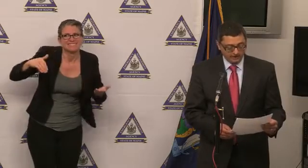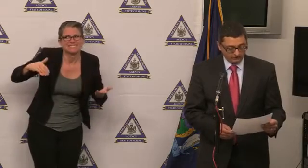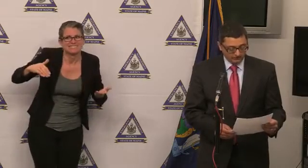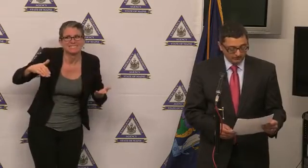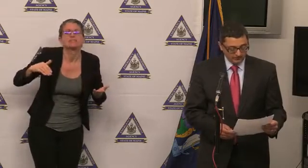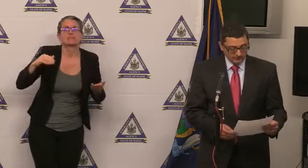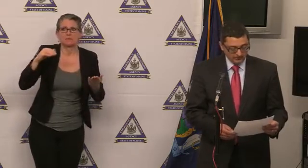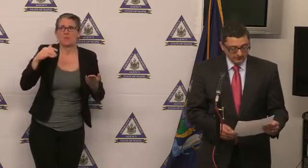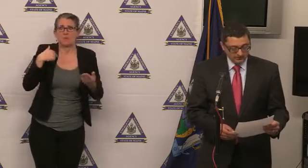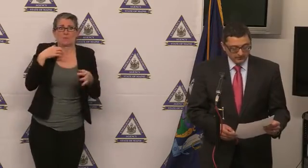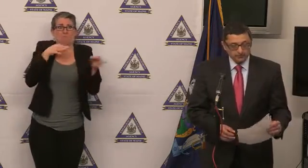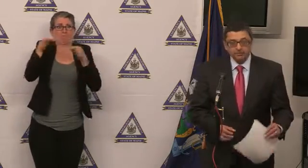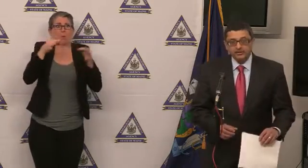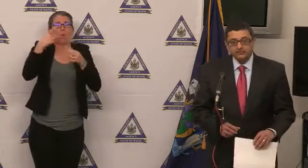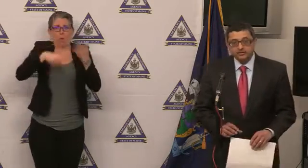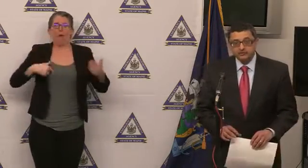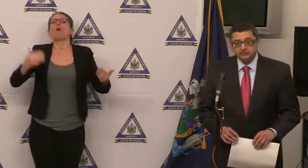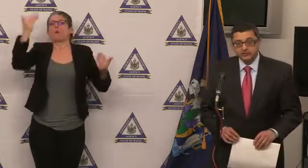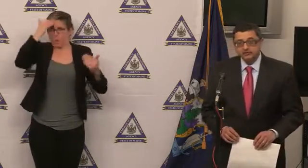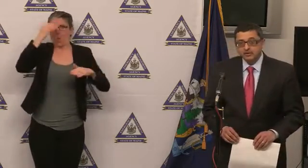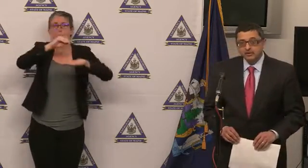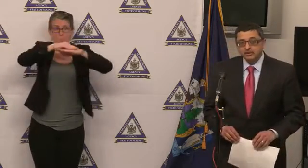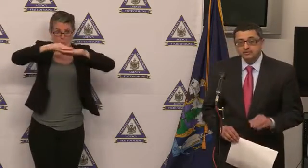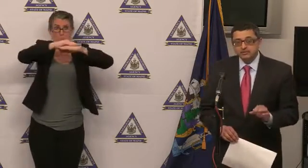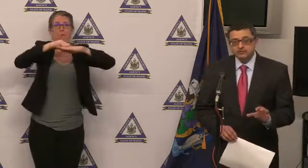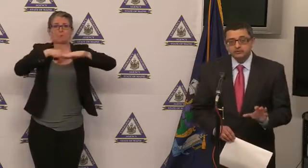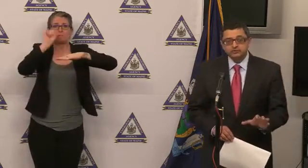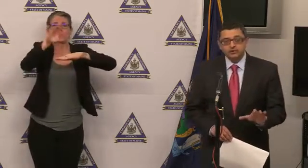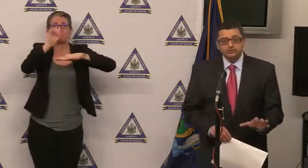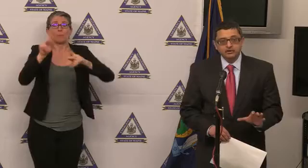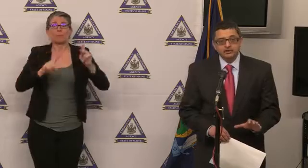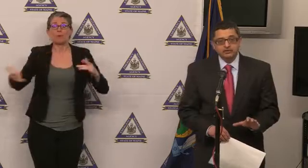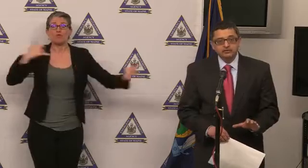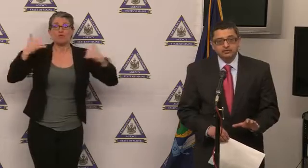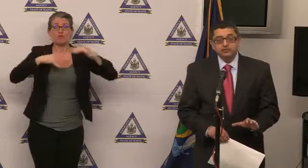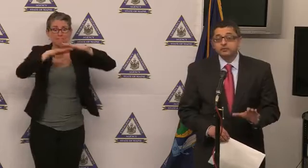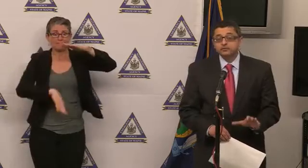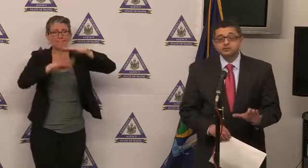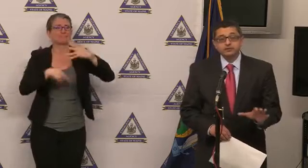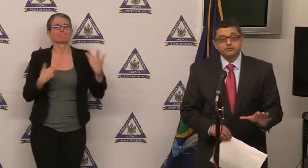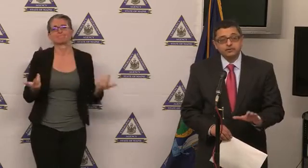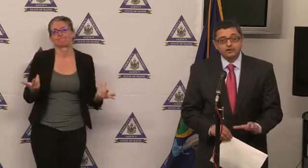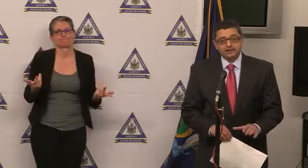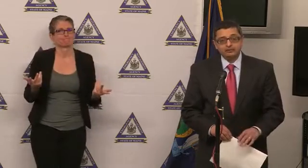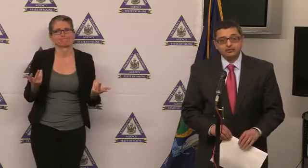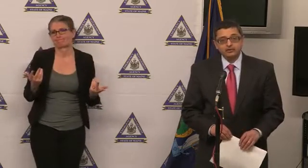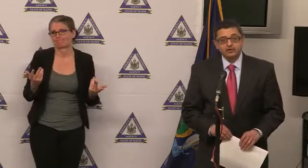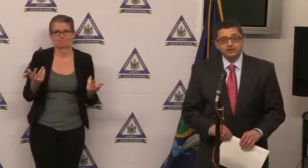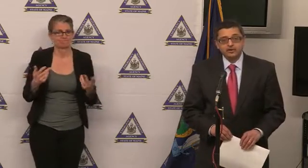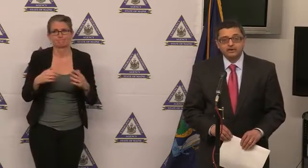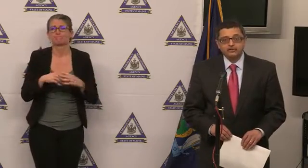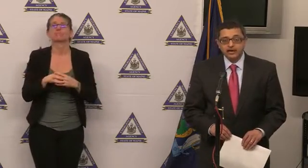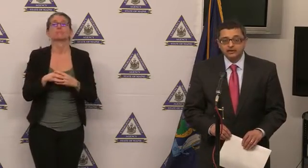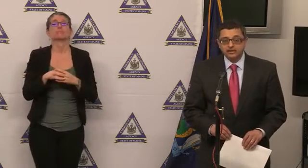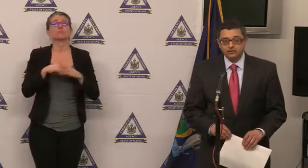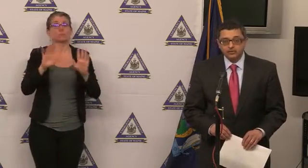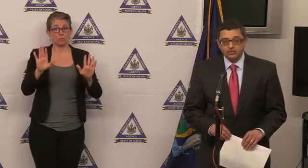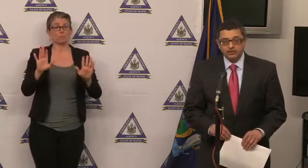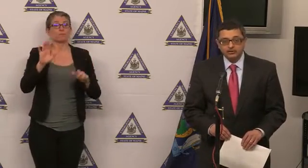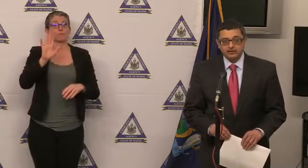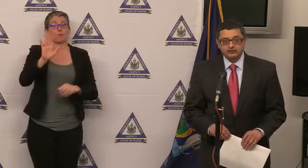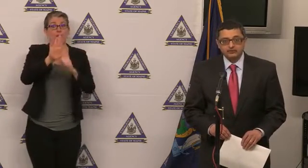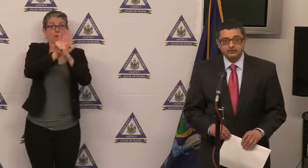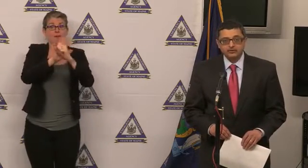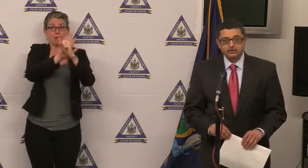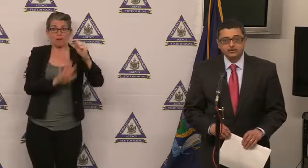health action. To put that differently, even if you live in a county that has not yet